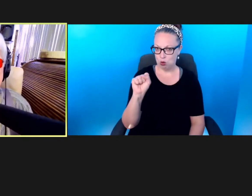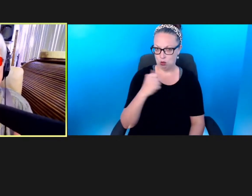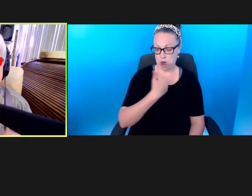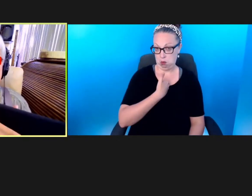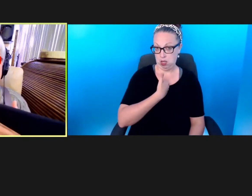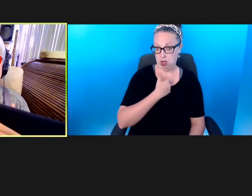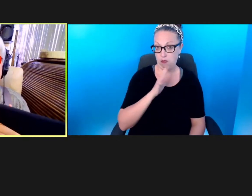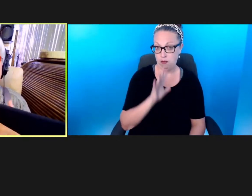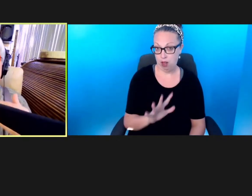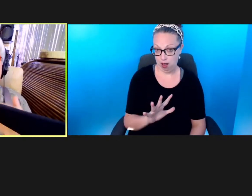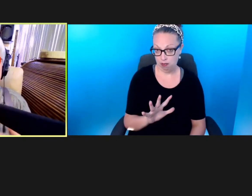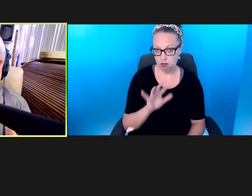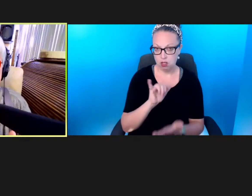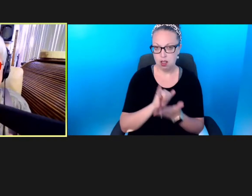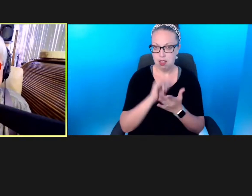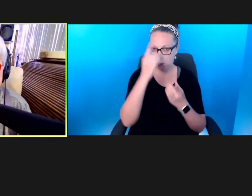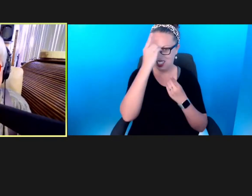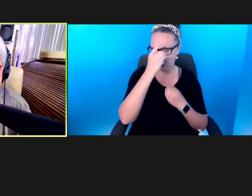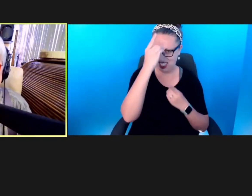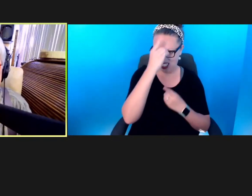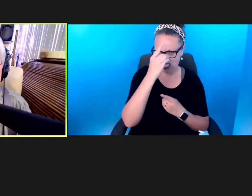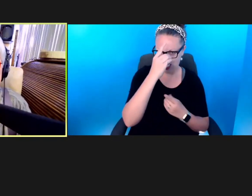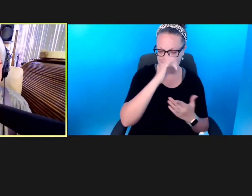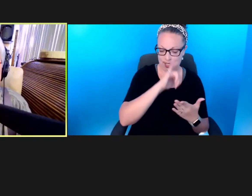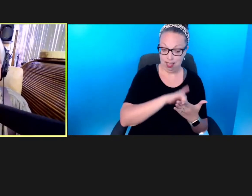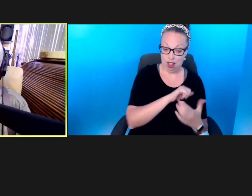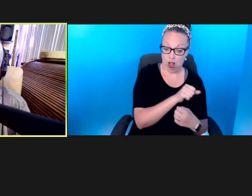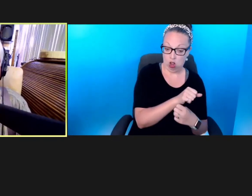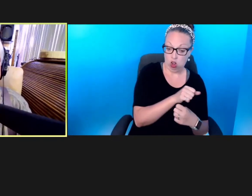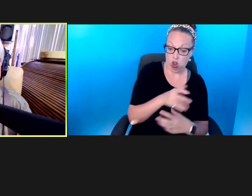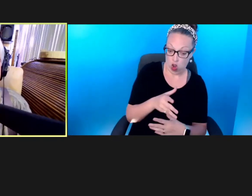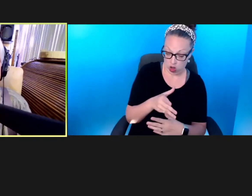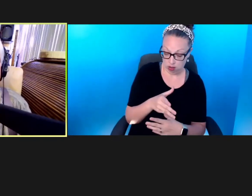disease. That triggered the genetic